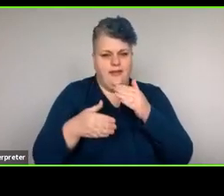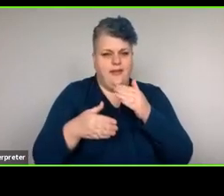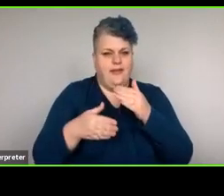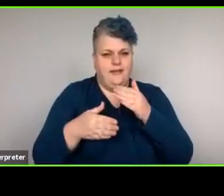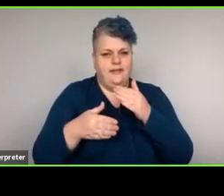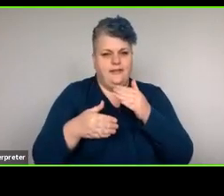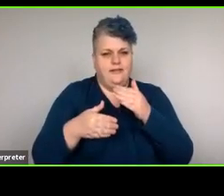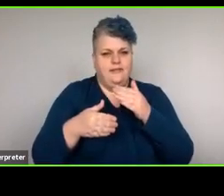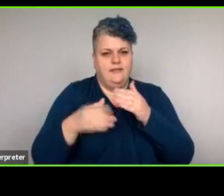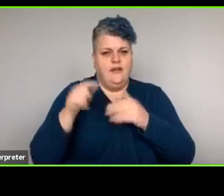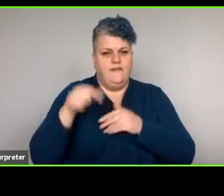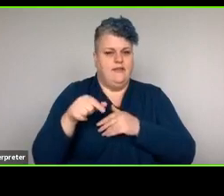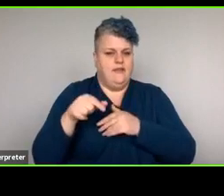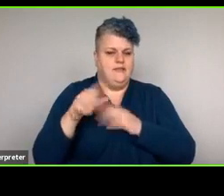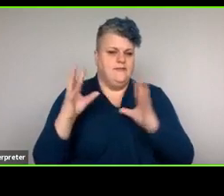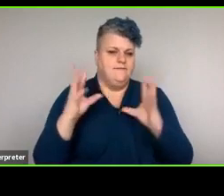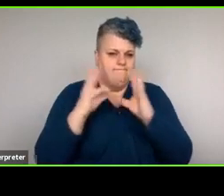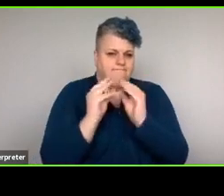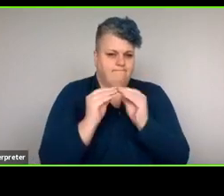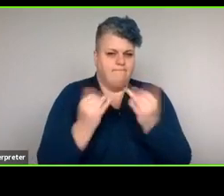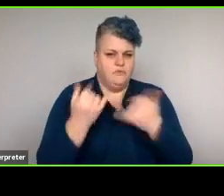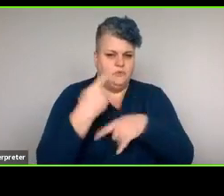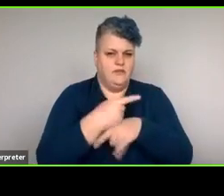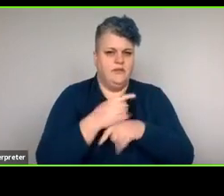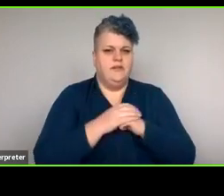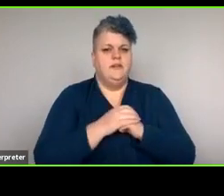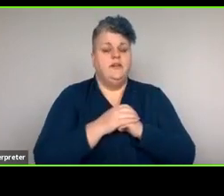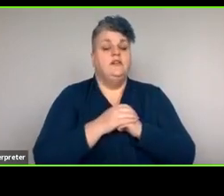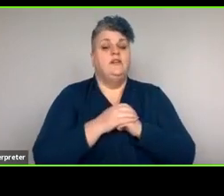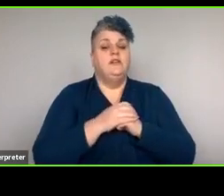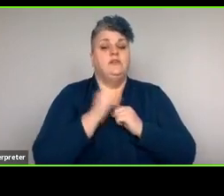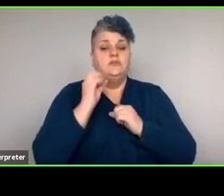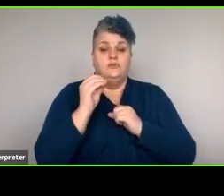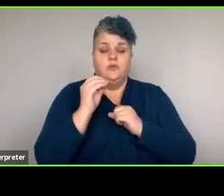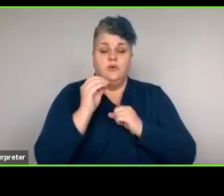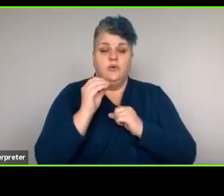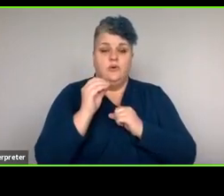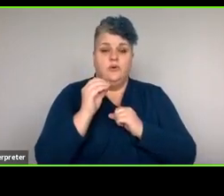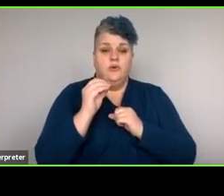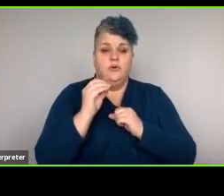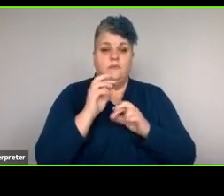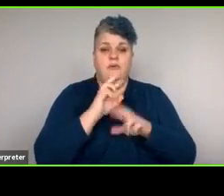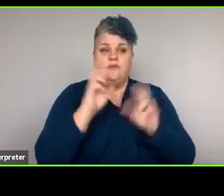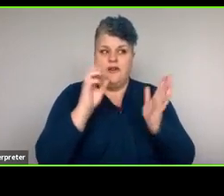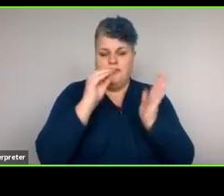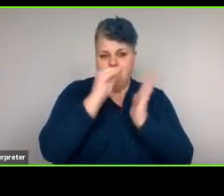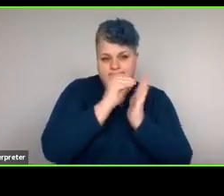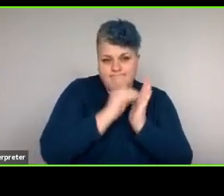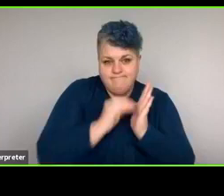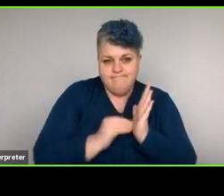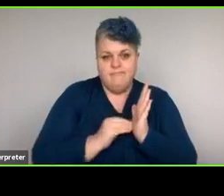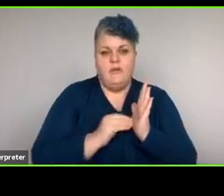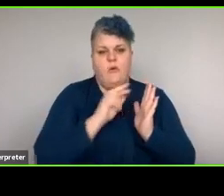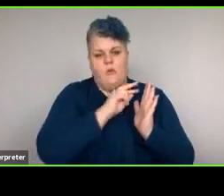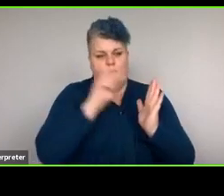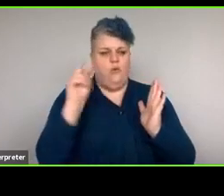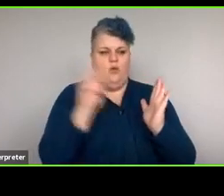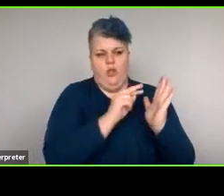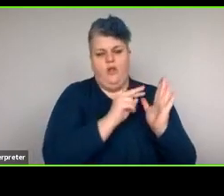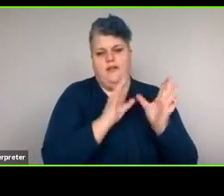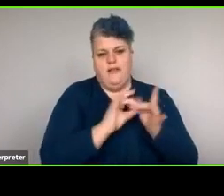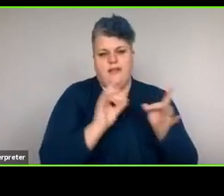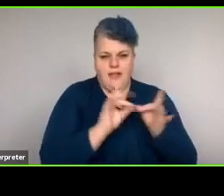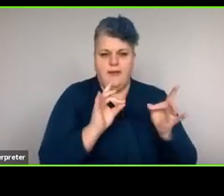the forum here today. So get ready to take them down, or you can look in the comments